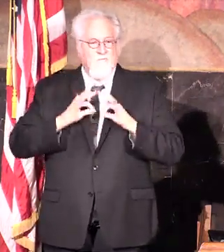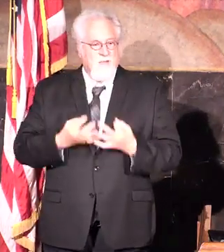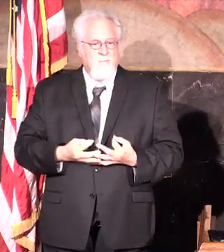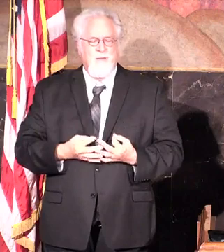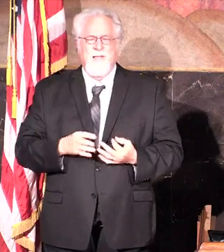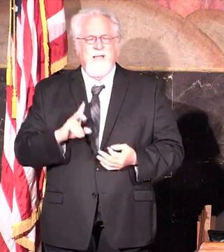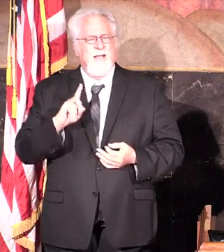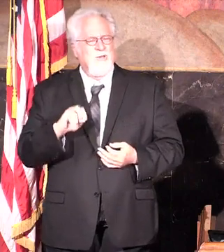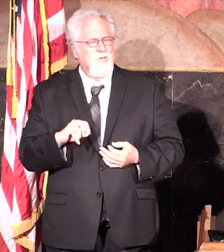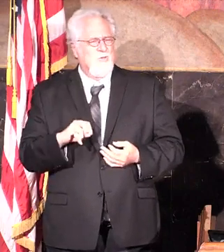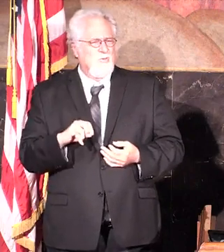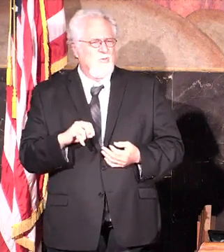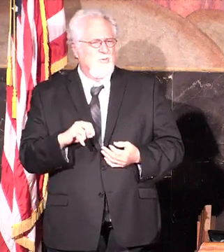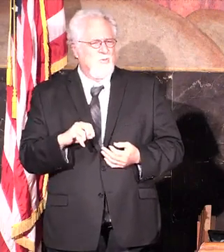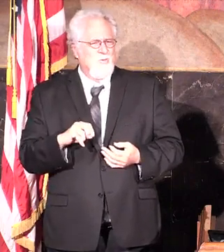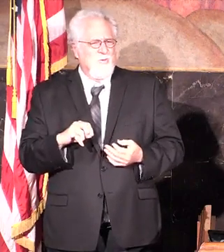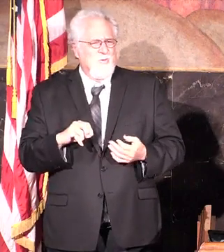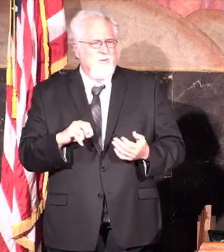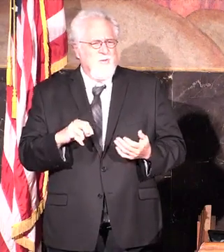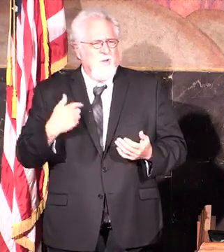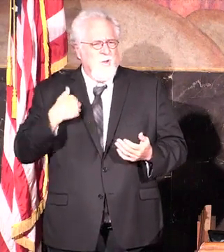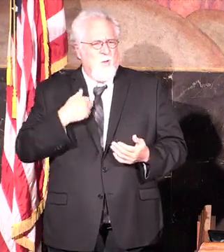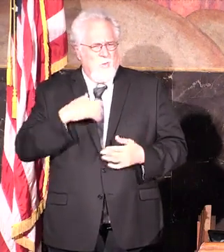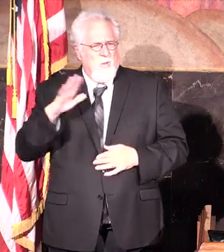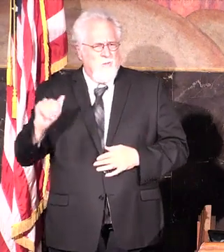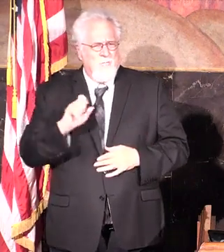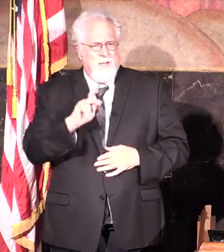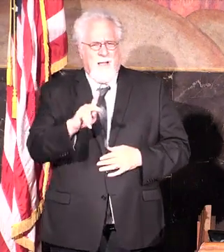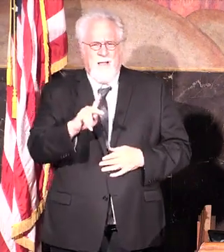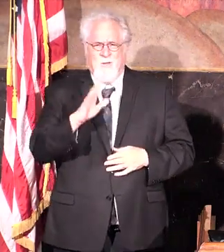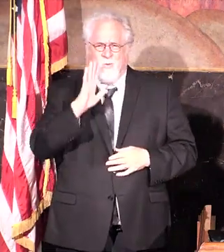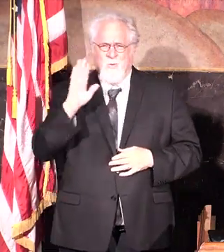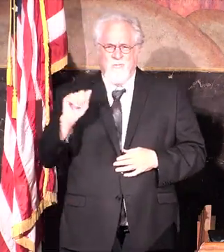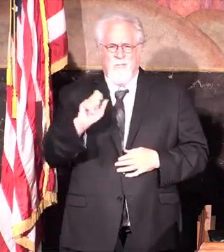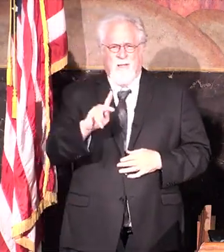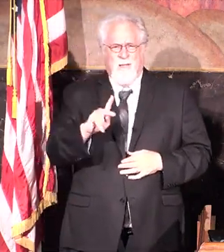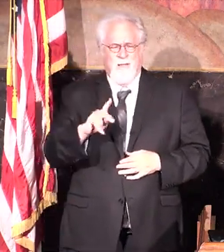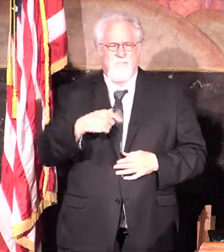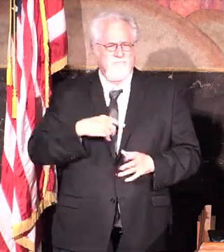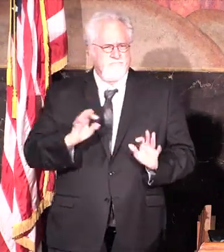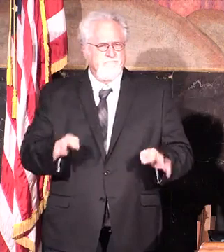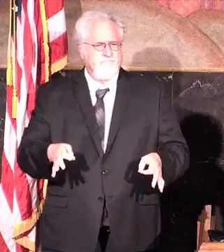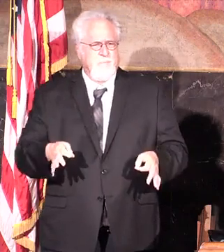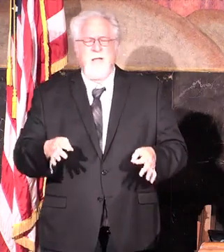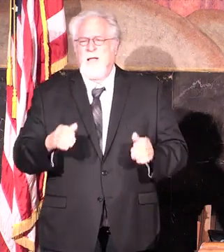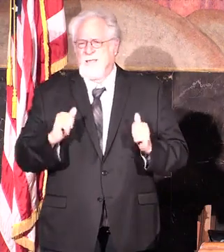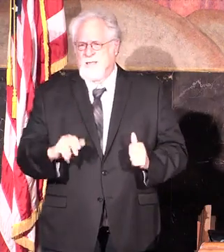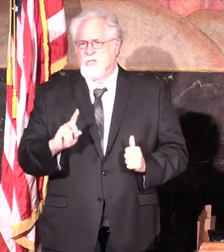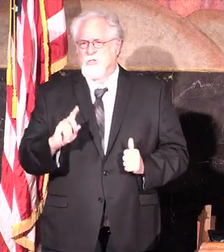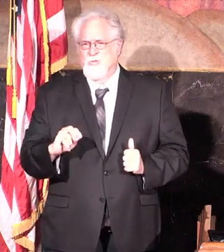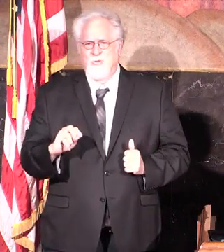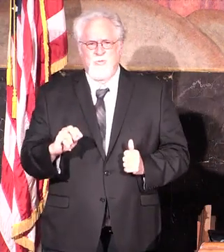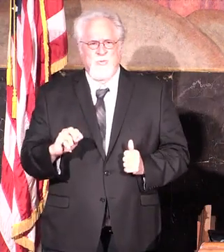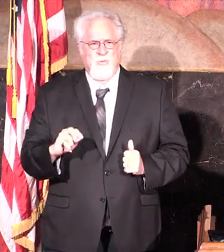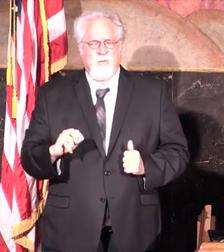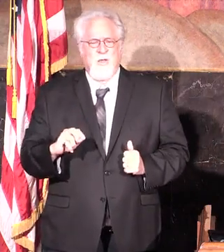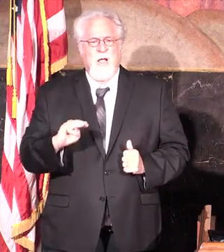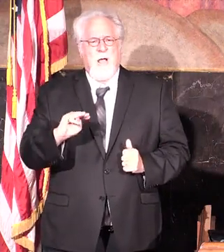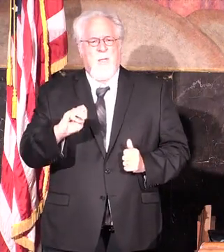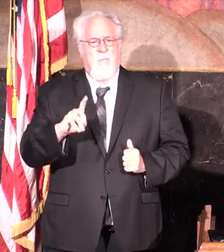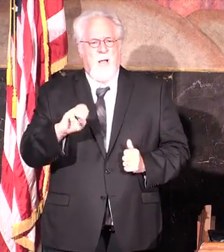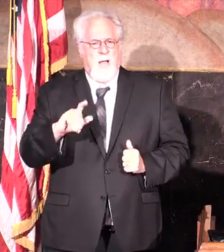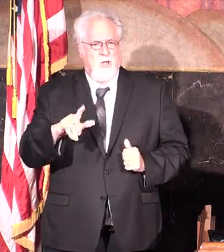do all of these things, and we're gonna get back on top of these numbers again. I'm convinced that we can do it. The modeling shows that it